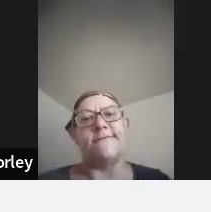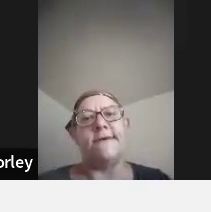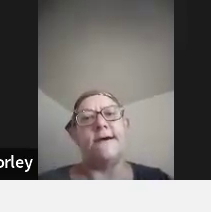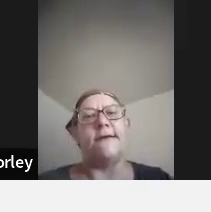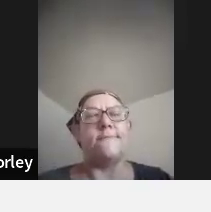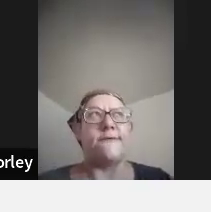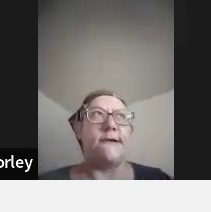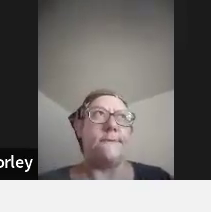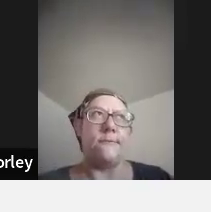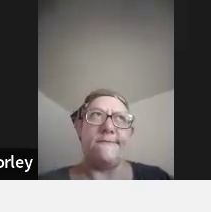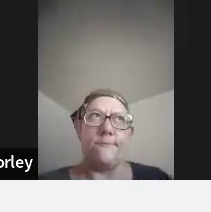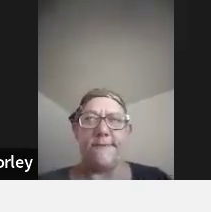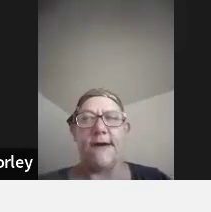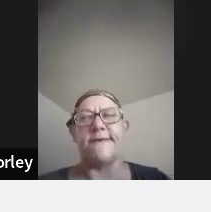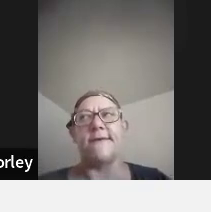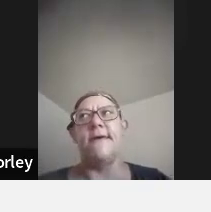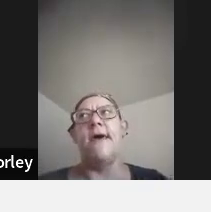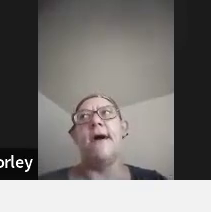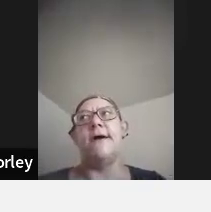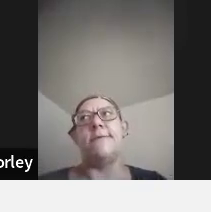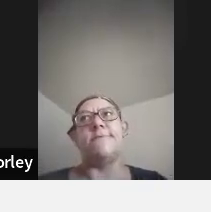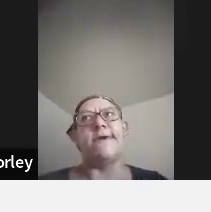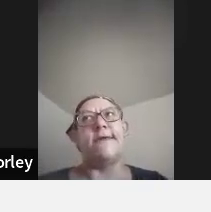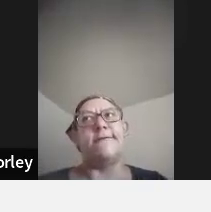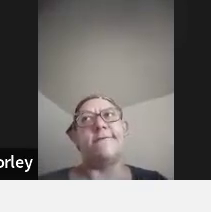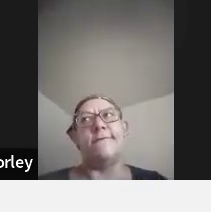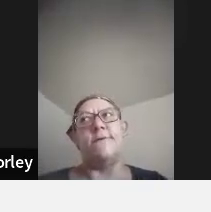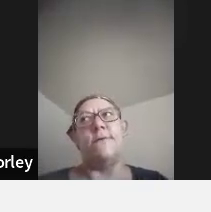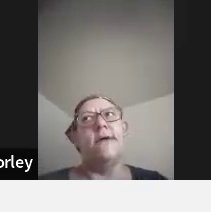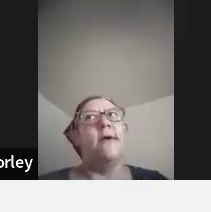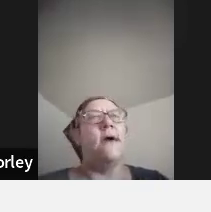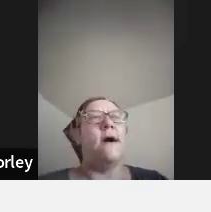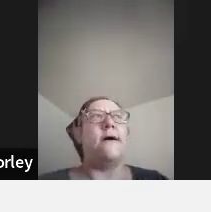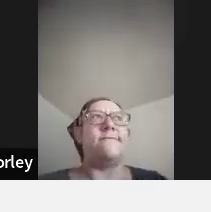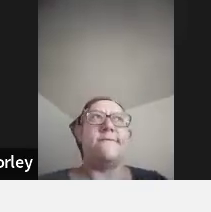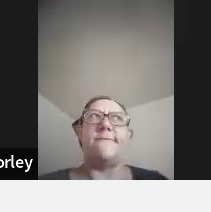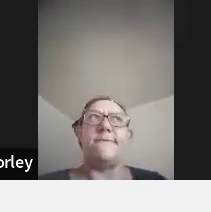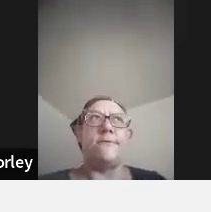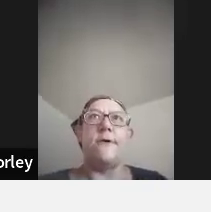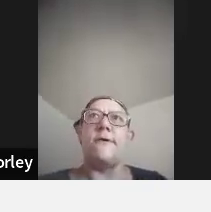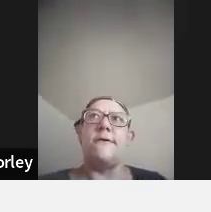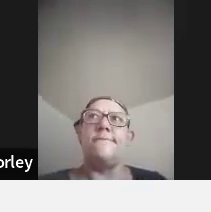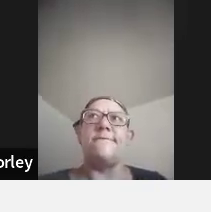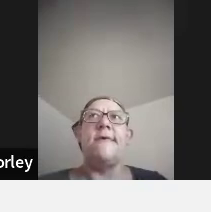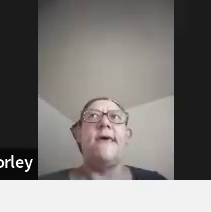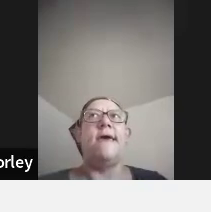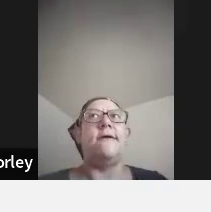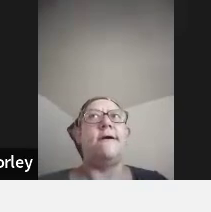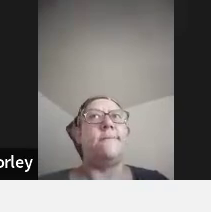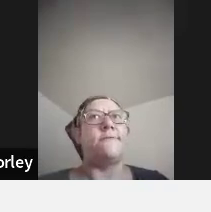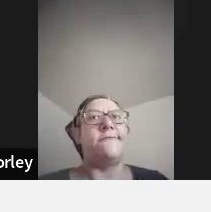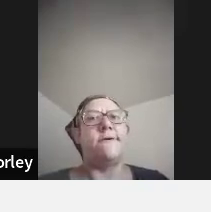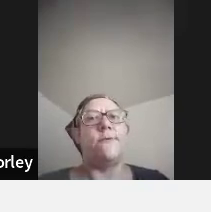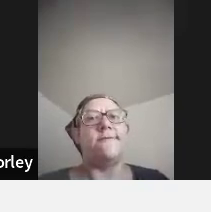that I see unable to get into permanent supportive housing, unable to get into systems and programs,